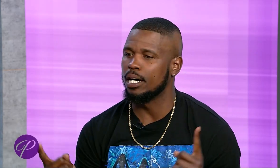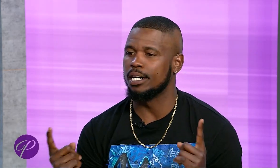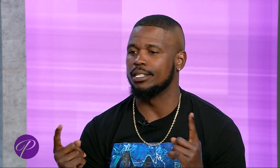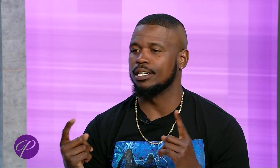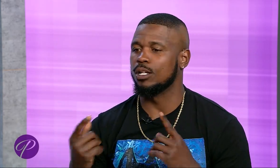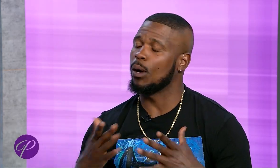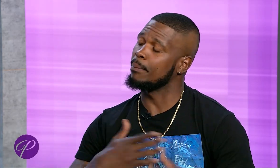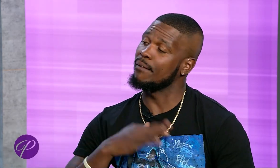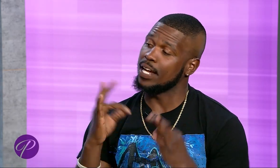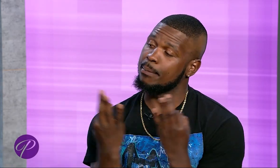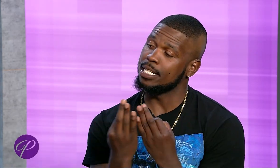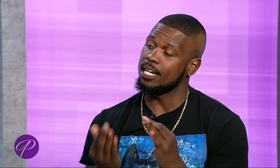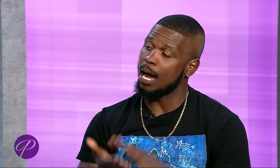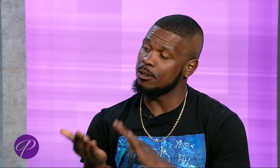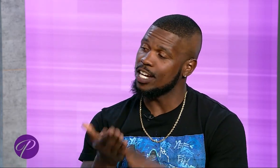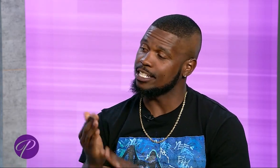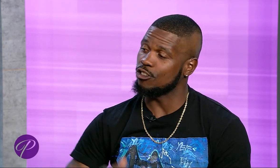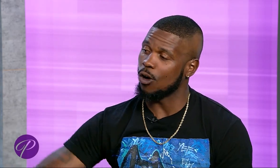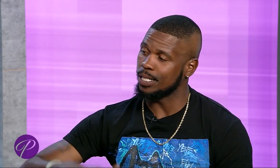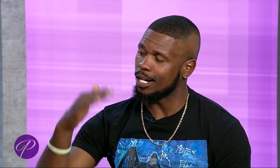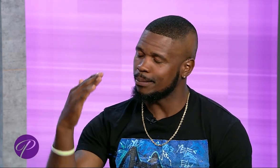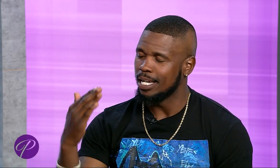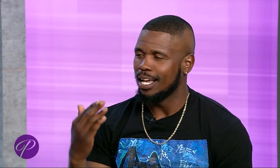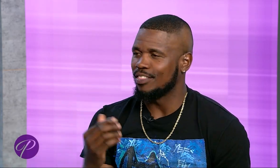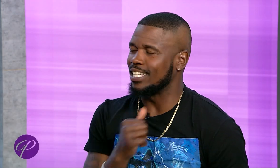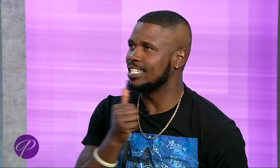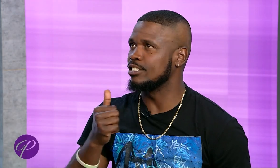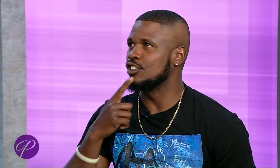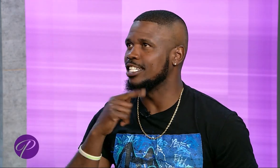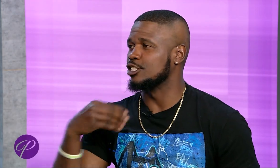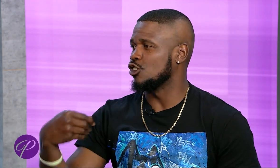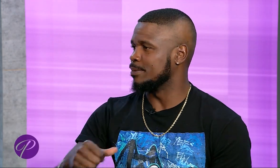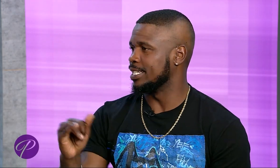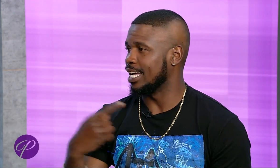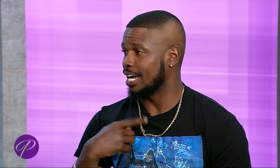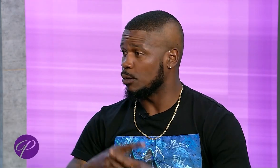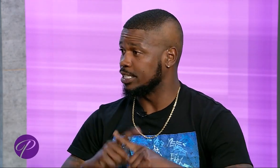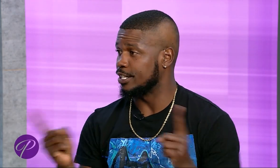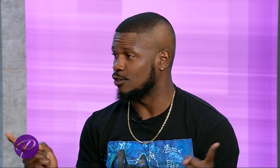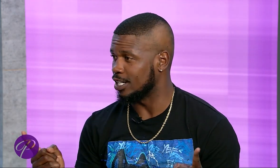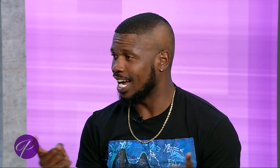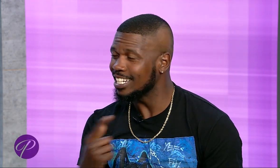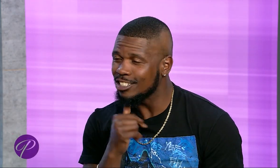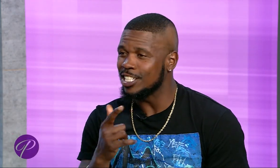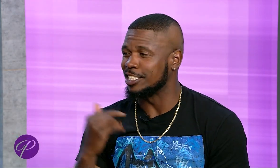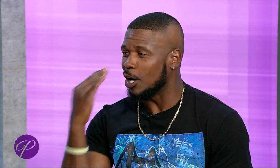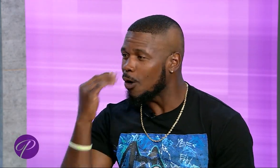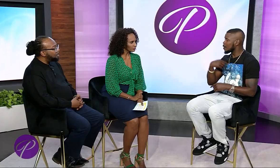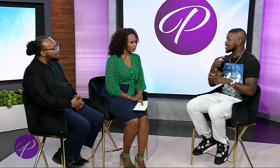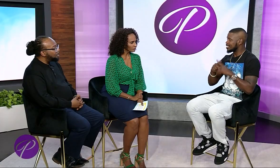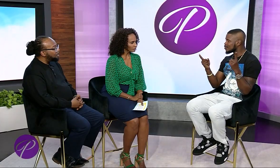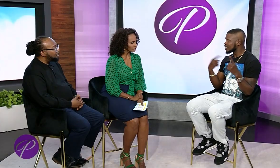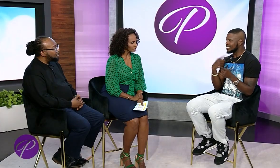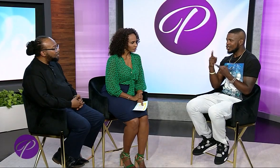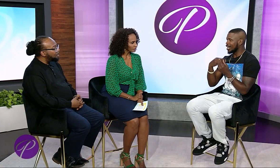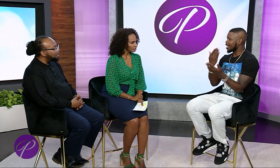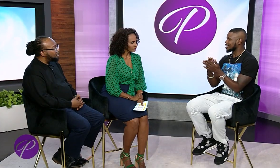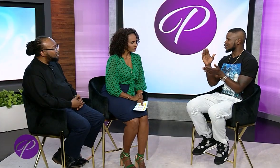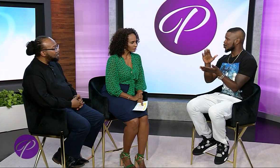But the way my family operated growing up, they didn't really treat me like I was different. I didn't really know I was different until I got to school.